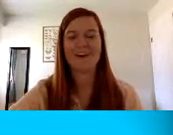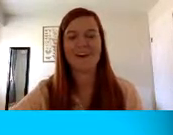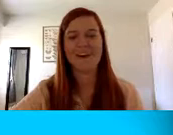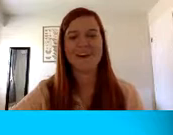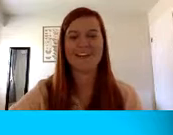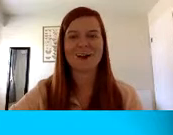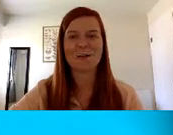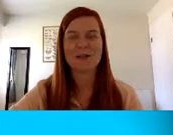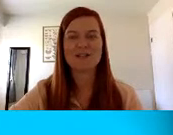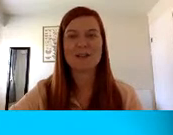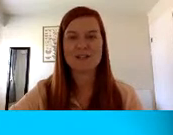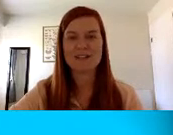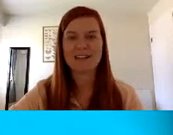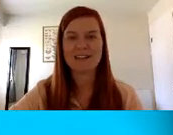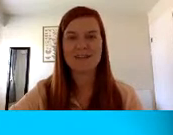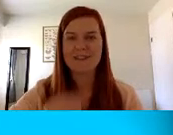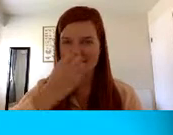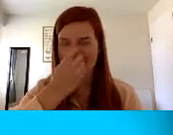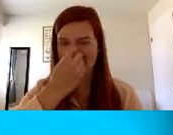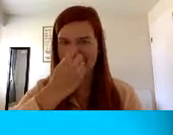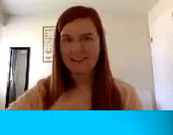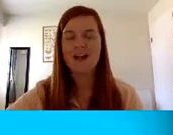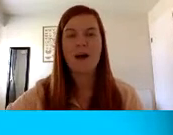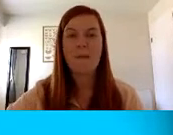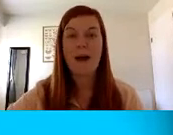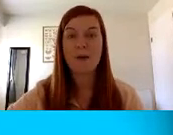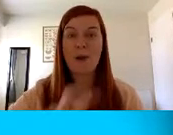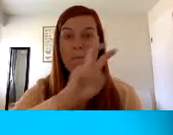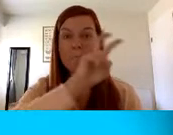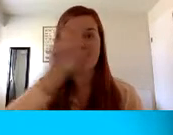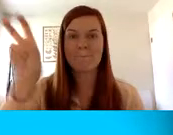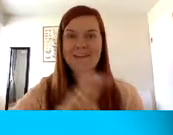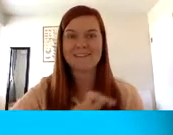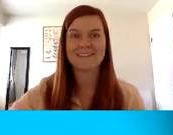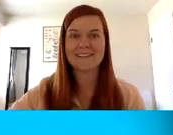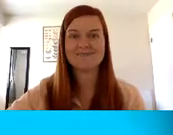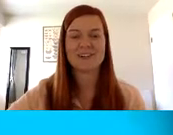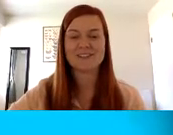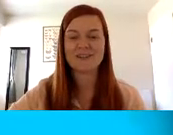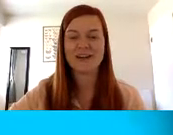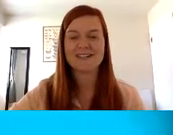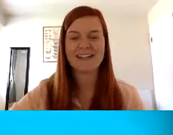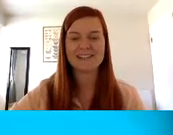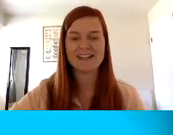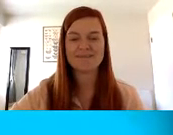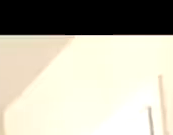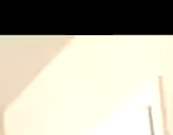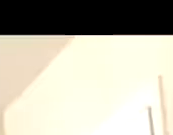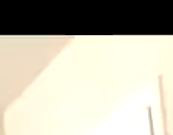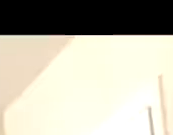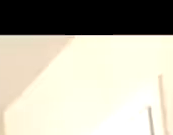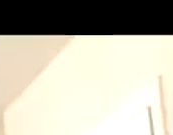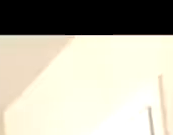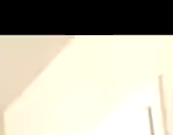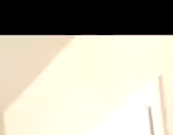All right, you guys, I hope you had as much fun as I did with this lesson about pizza. See you guys next time.